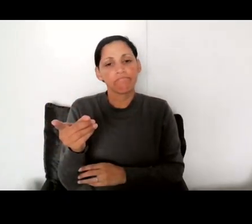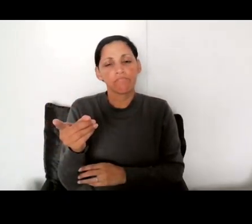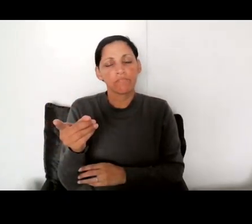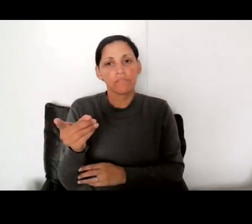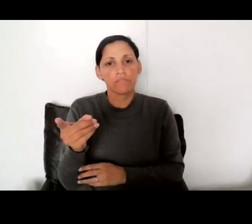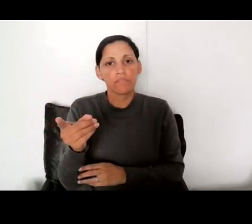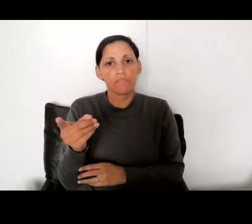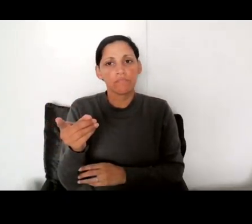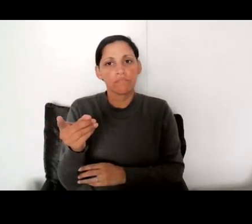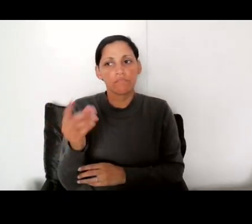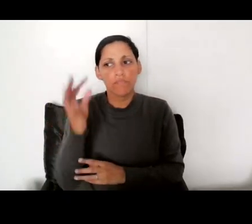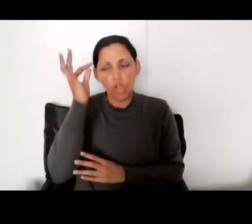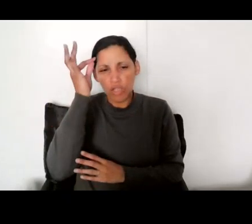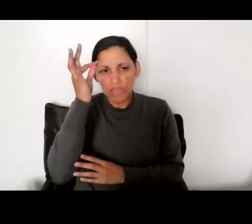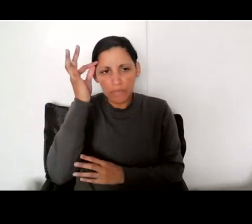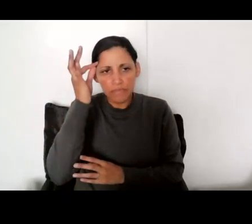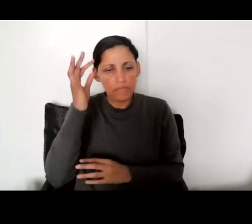conceptualize or capture